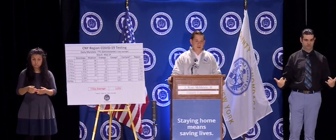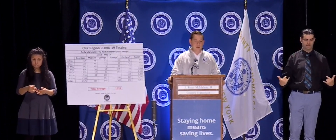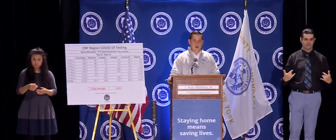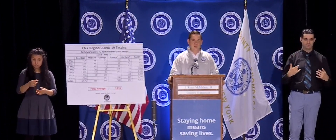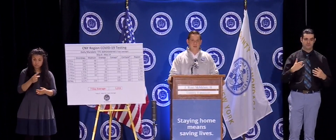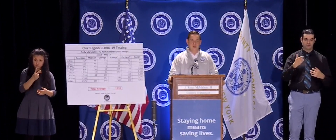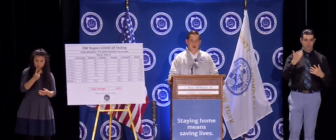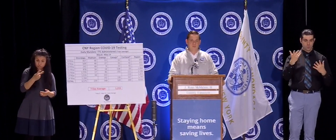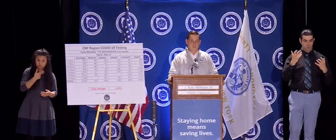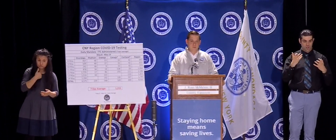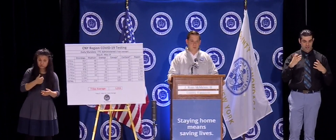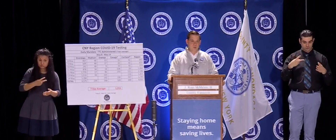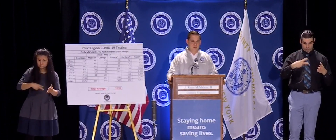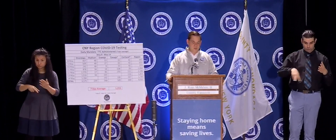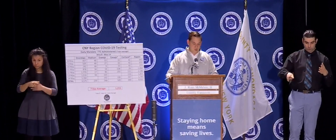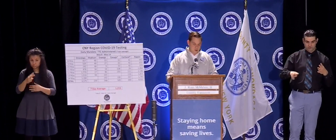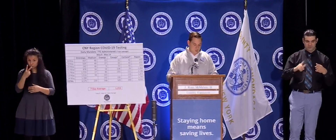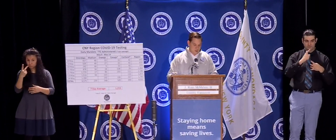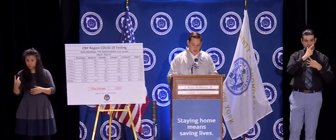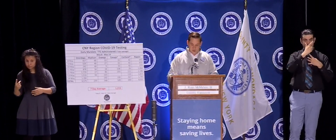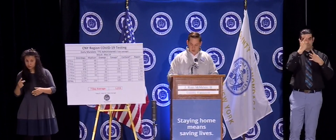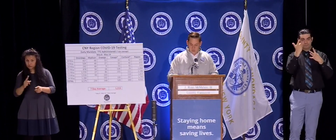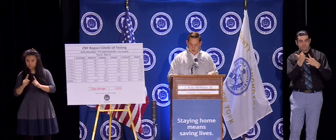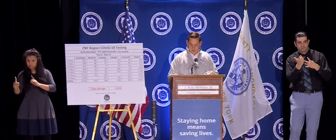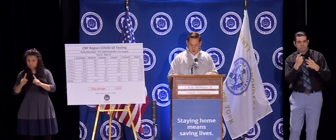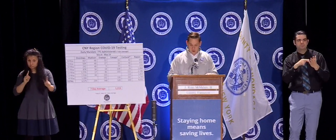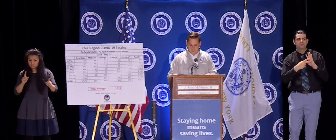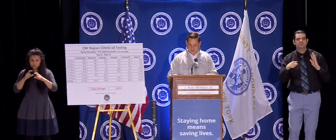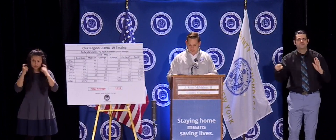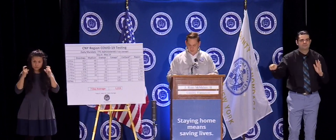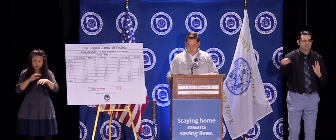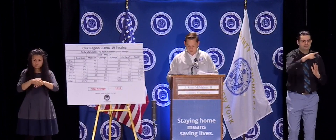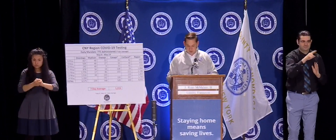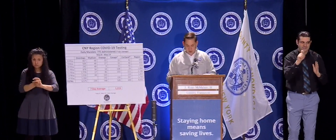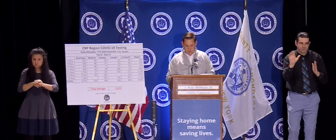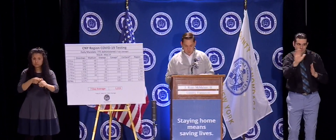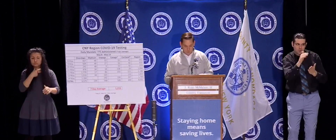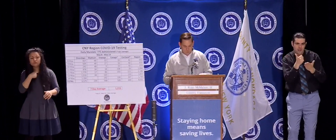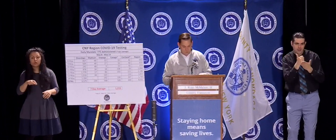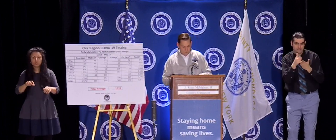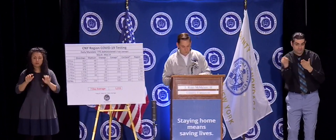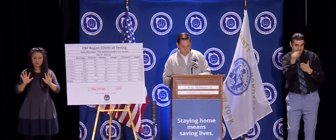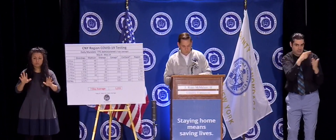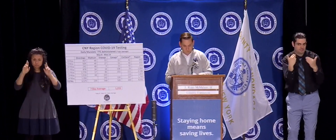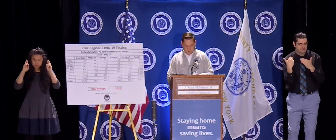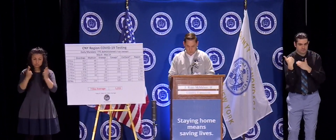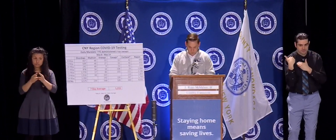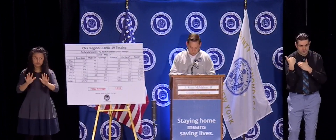days, we need your help. So please enjoy the weather, be smart, and be safe. Thank you.